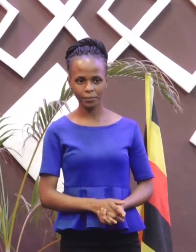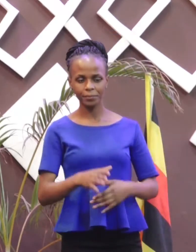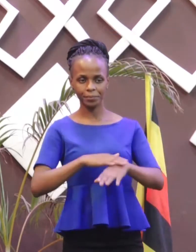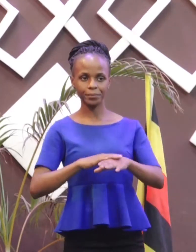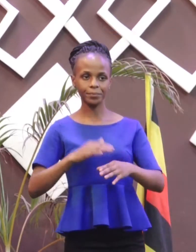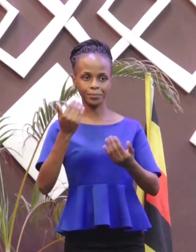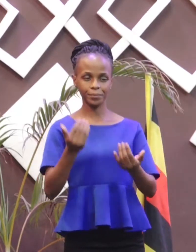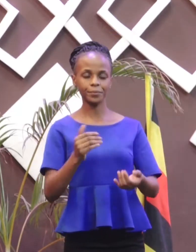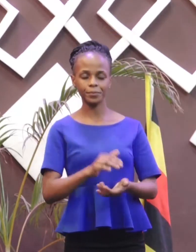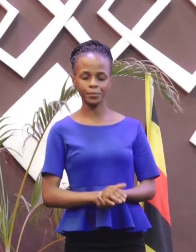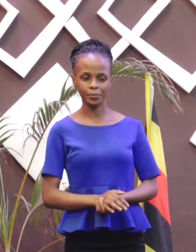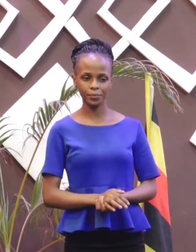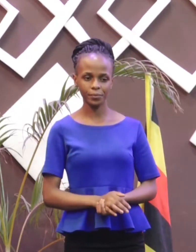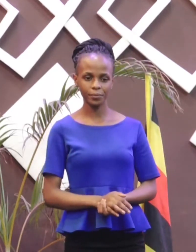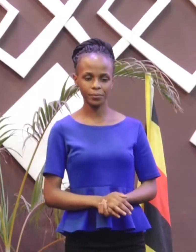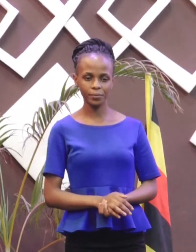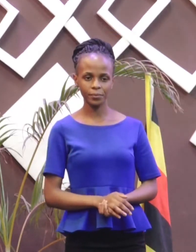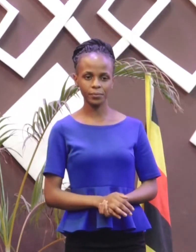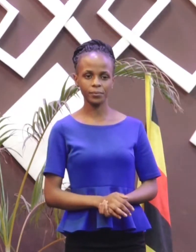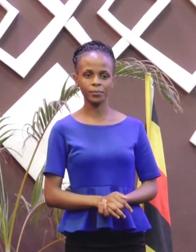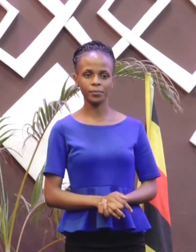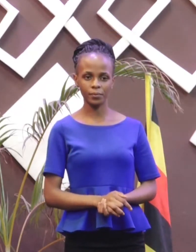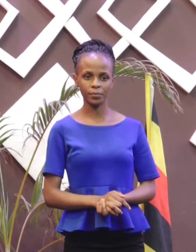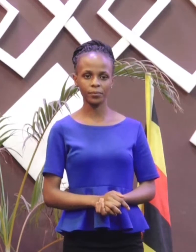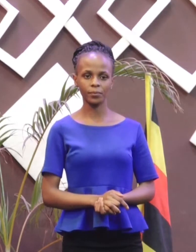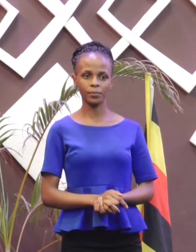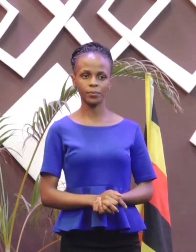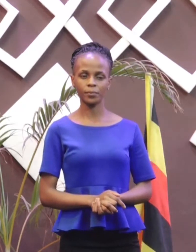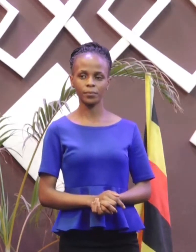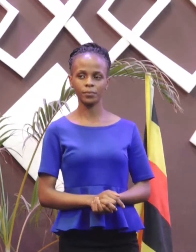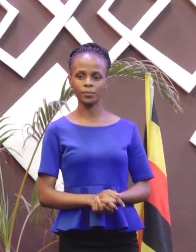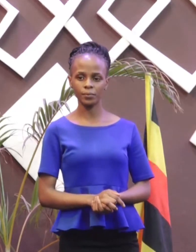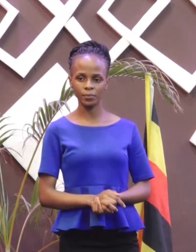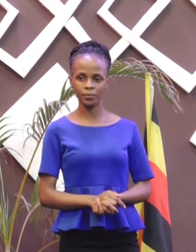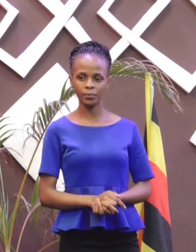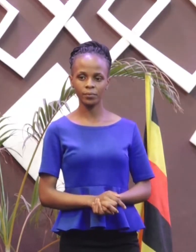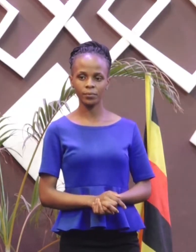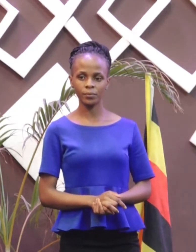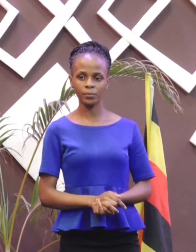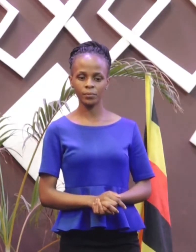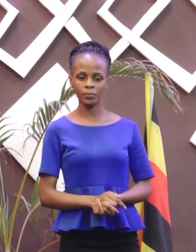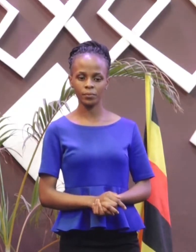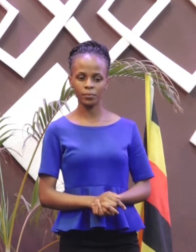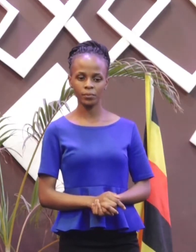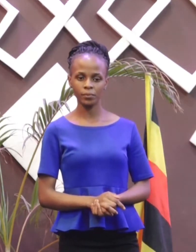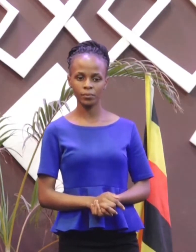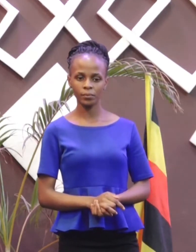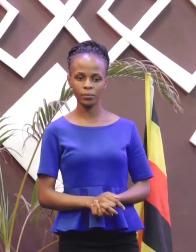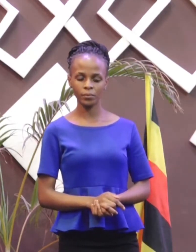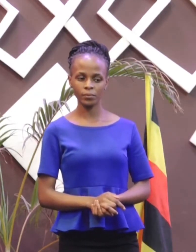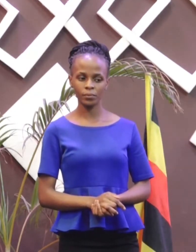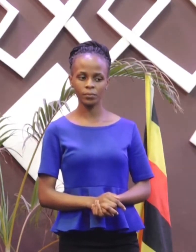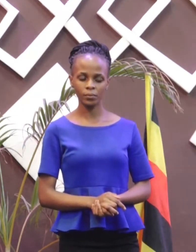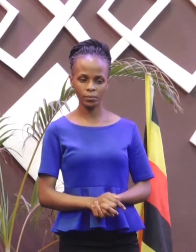omuzingo. N'angamba nti omwana w'omuntu, liisa olubuto lwo, ojjuze ebyenda byo omuzingo guno gwe nkuwa. Kale